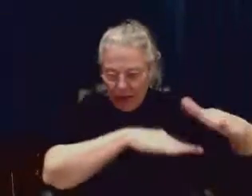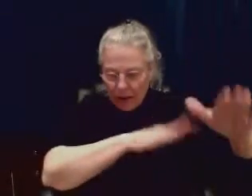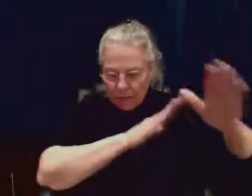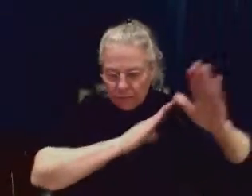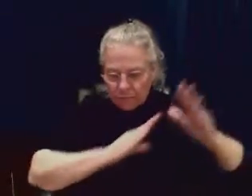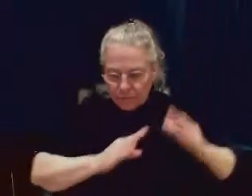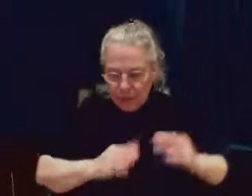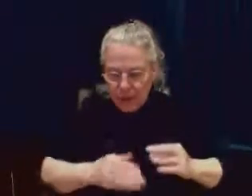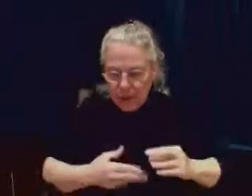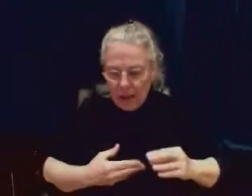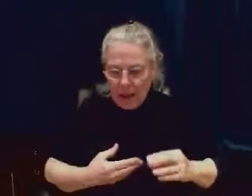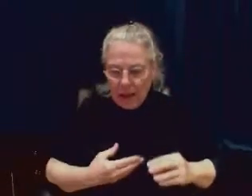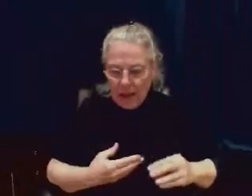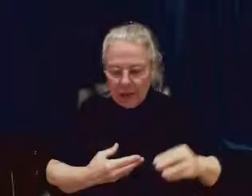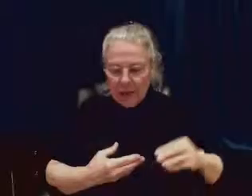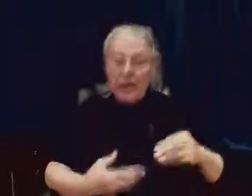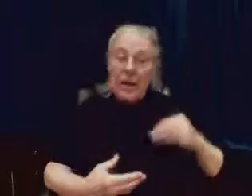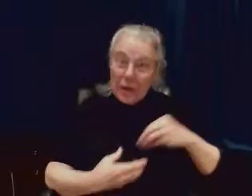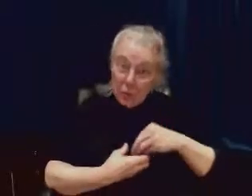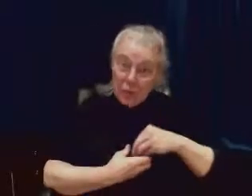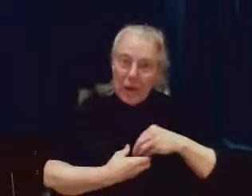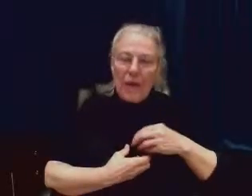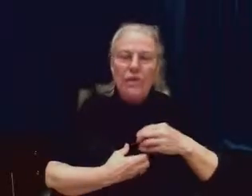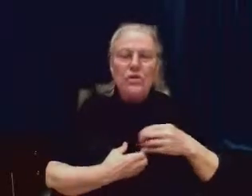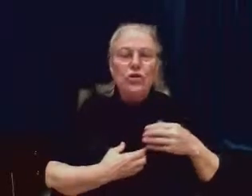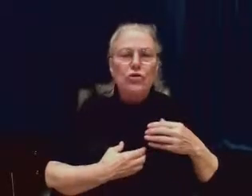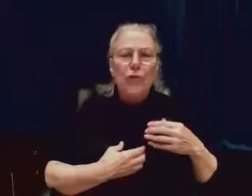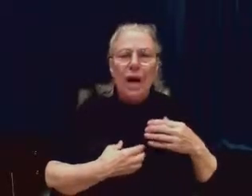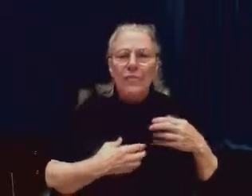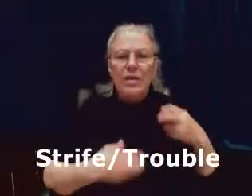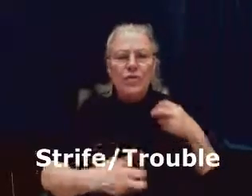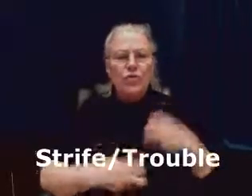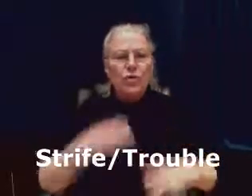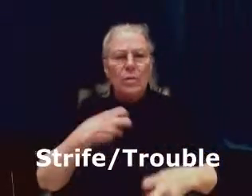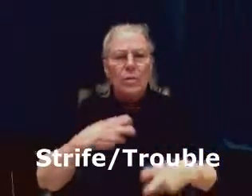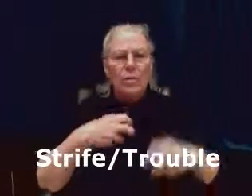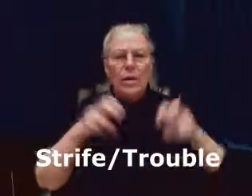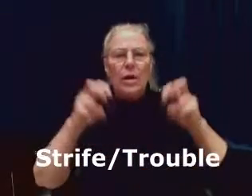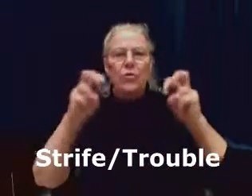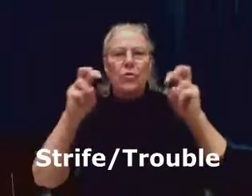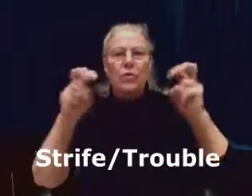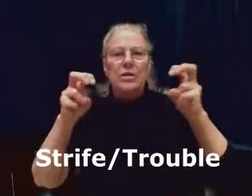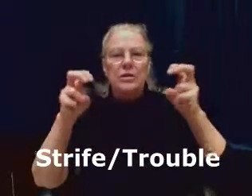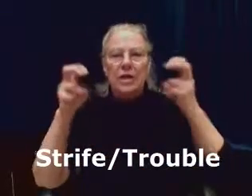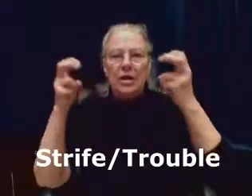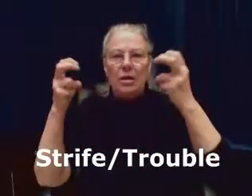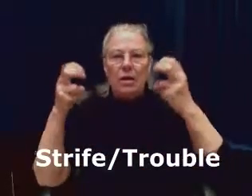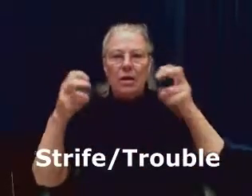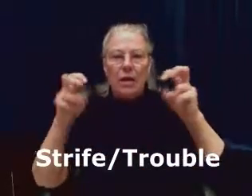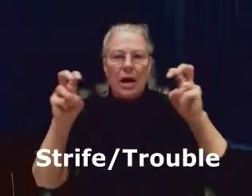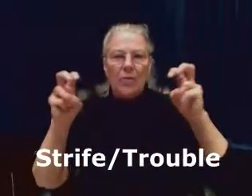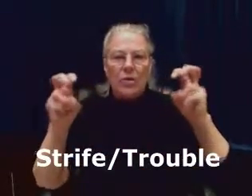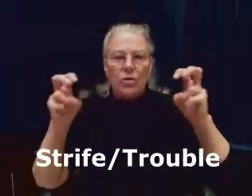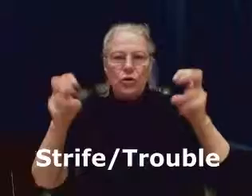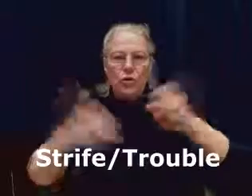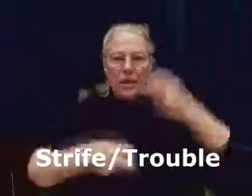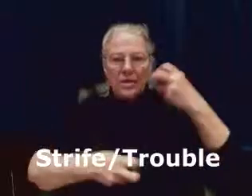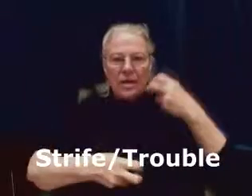out. And again, inward, and then strife is trouble. And you're going to see, like, I've got two X